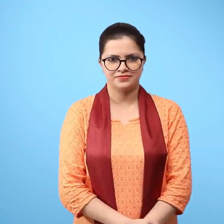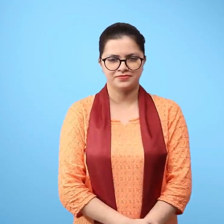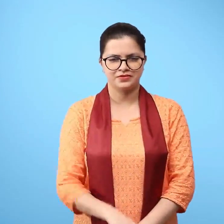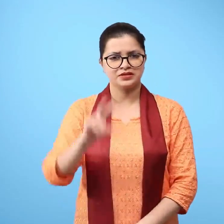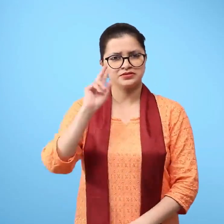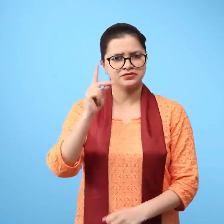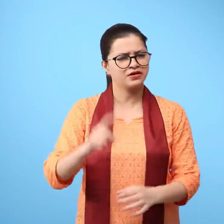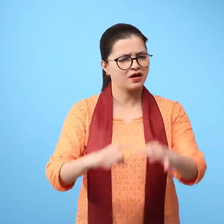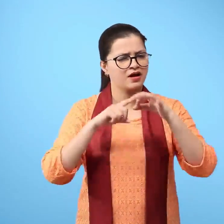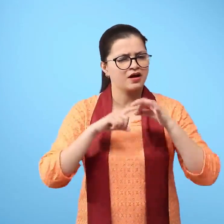2.